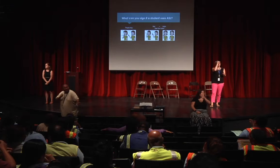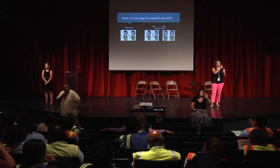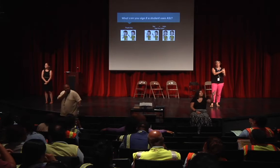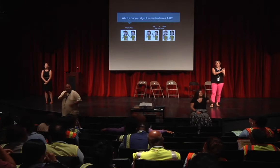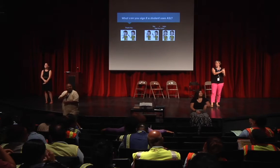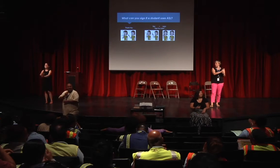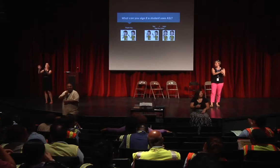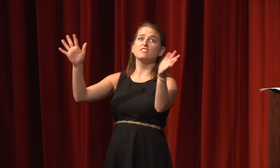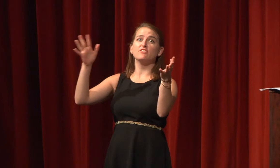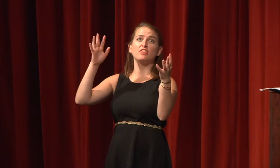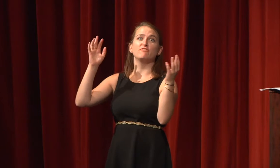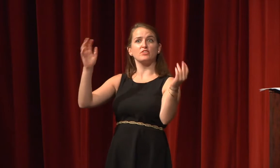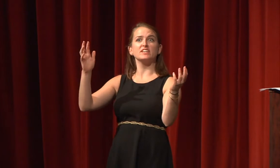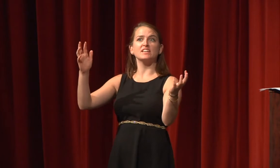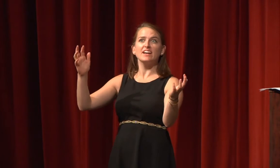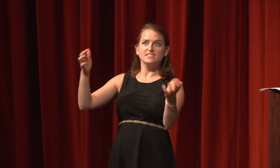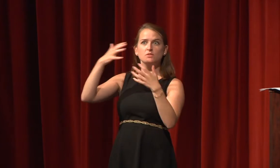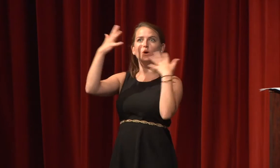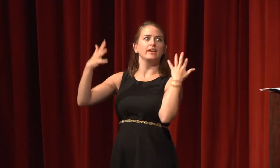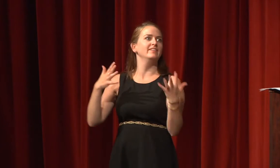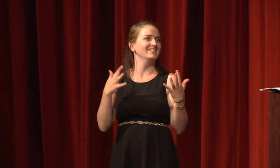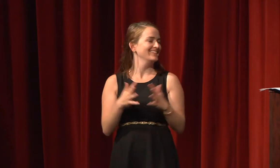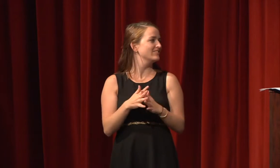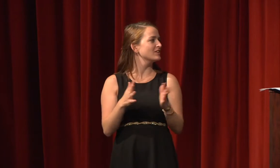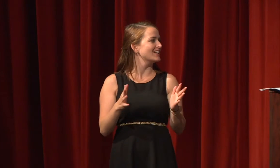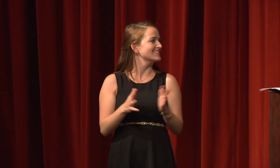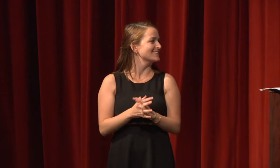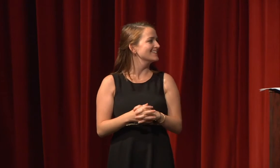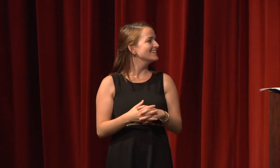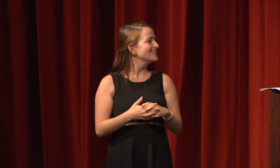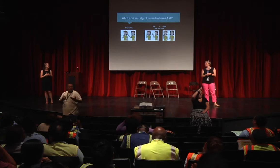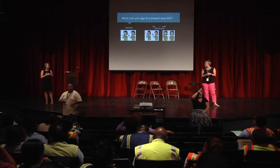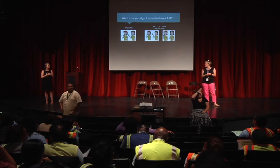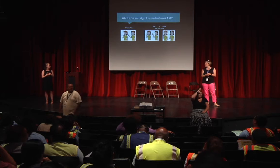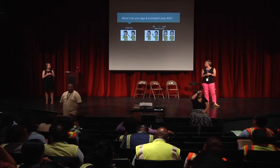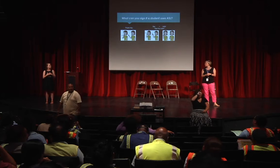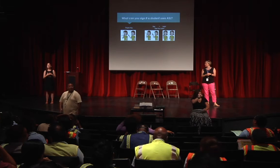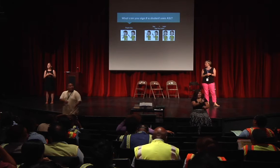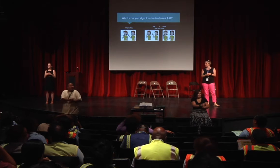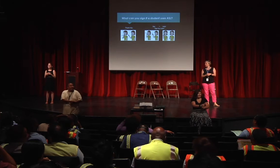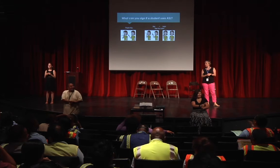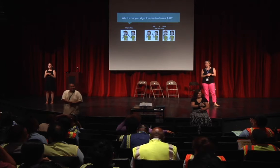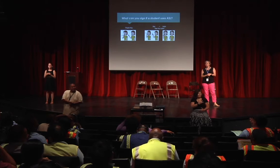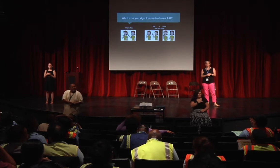So you've just learned 3 signs in one. 4 signs. One thing. So very good.